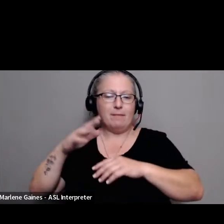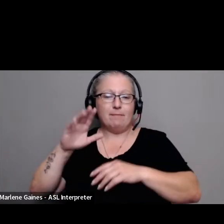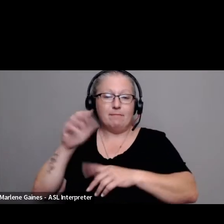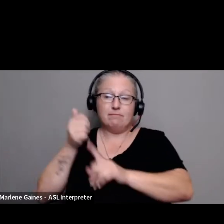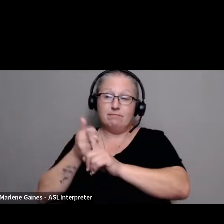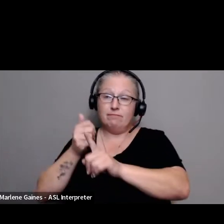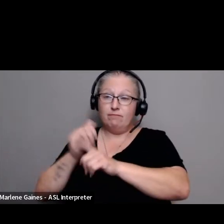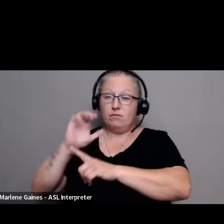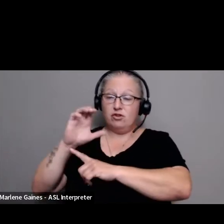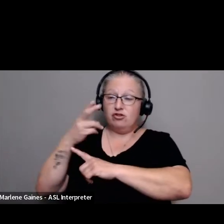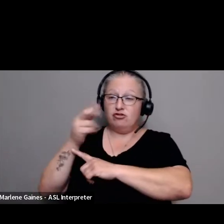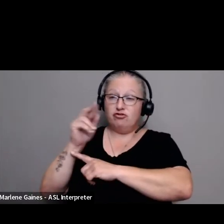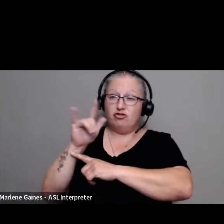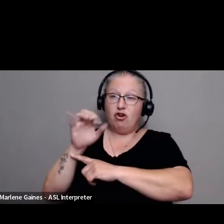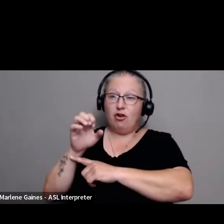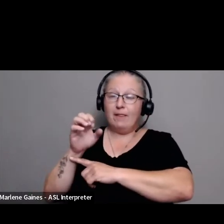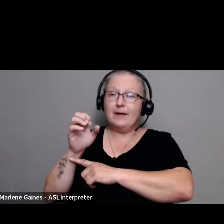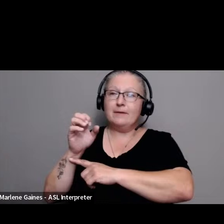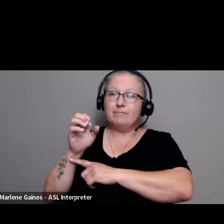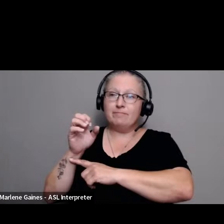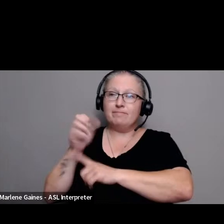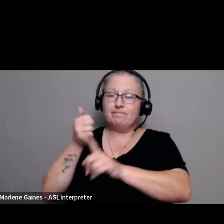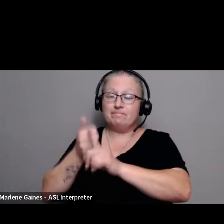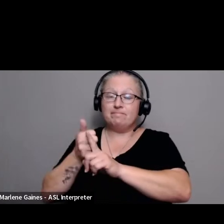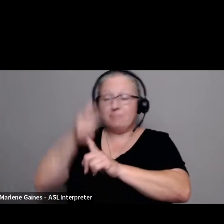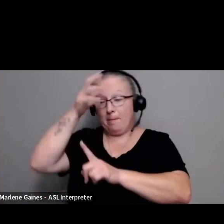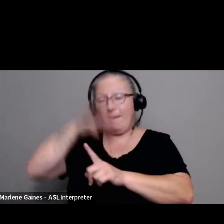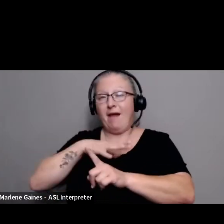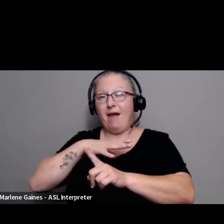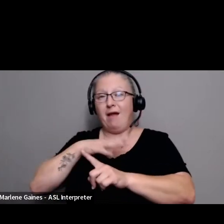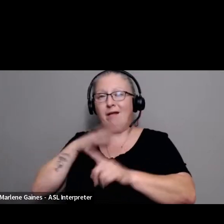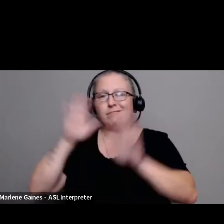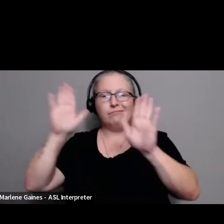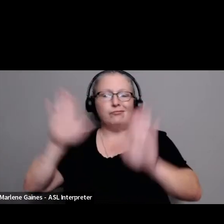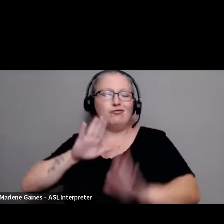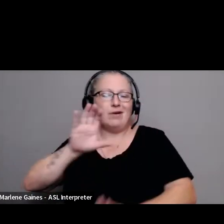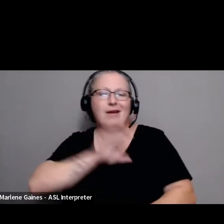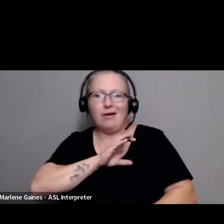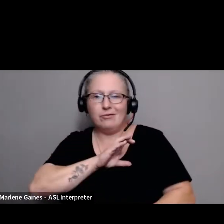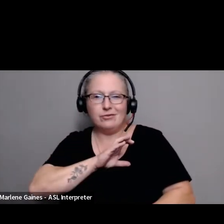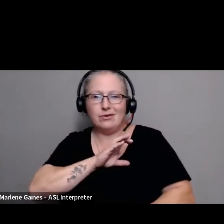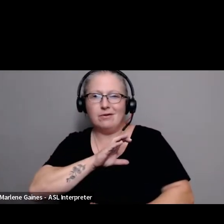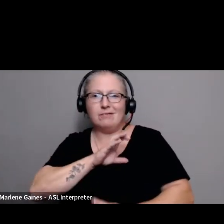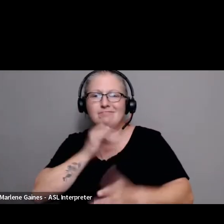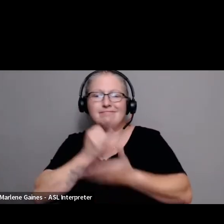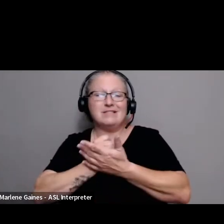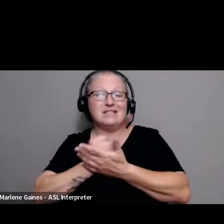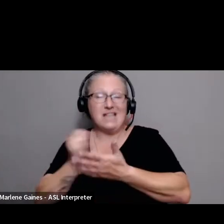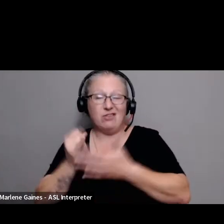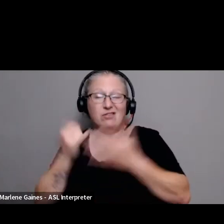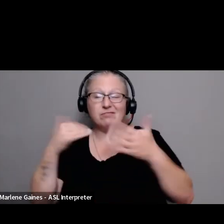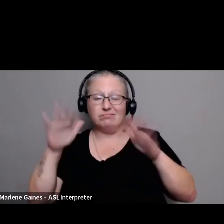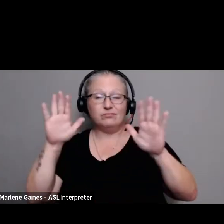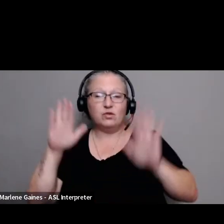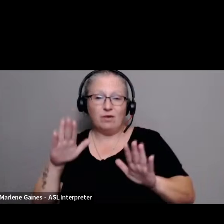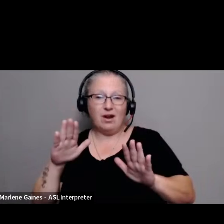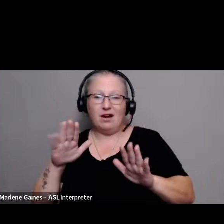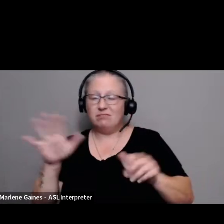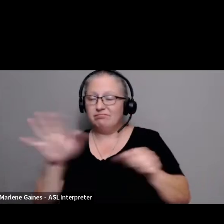Charlie is a man of great character and great integrity, full